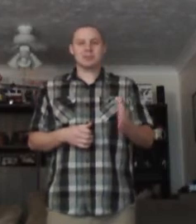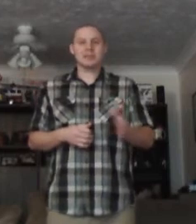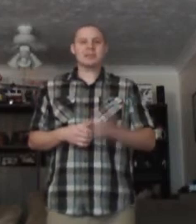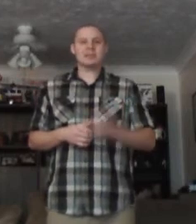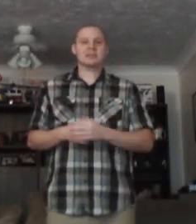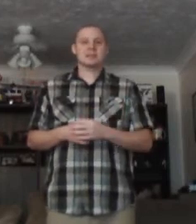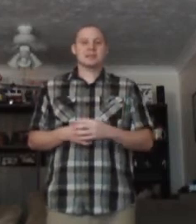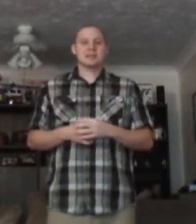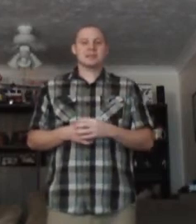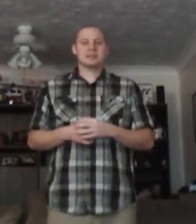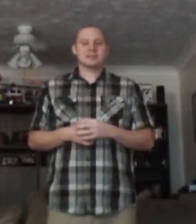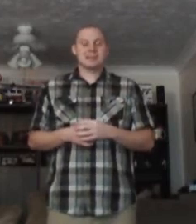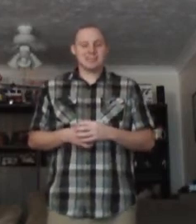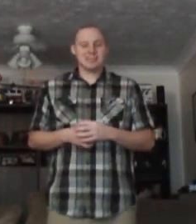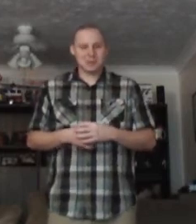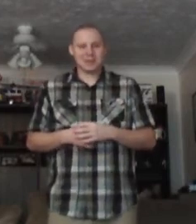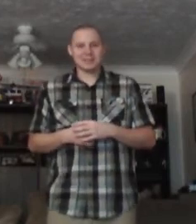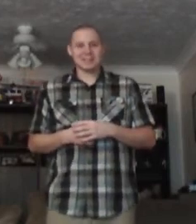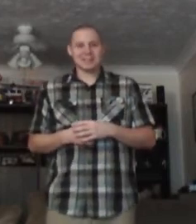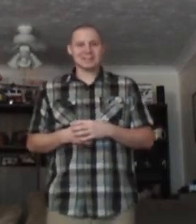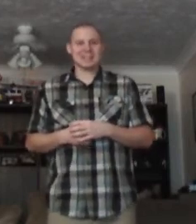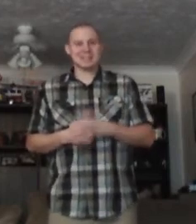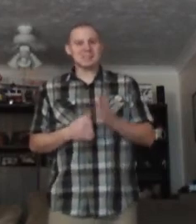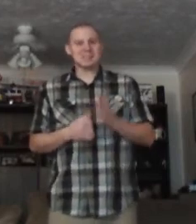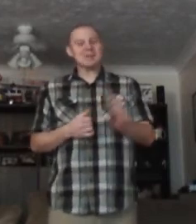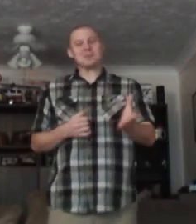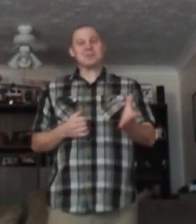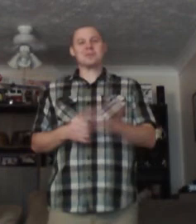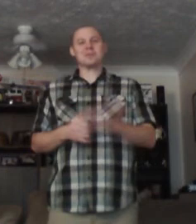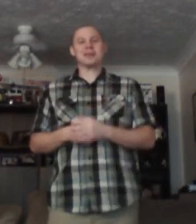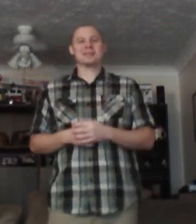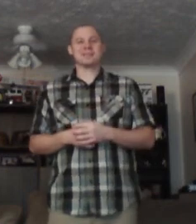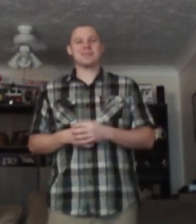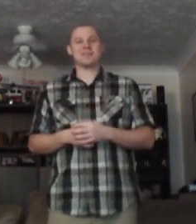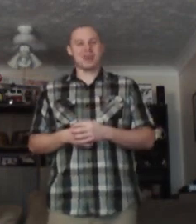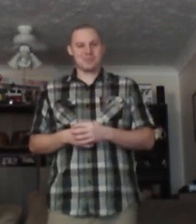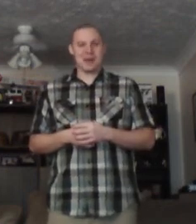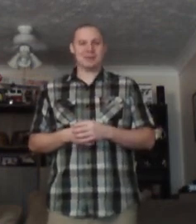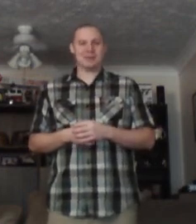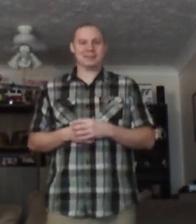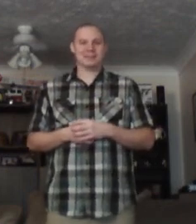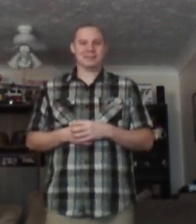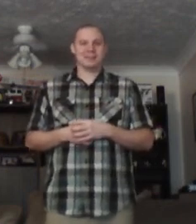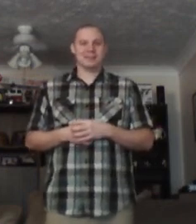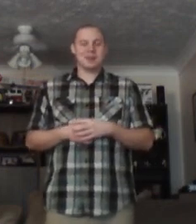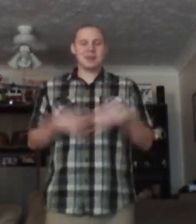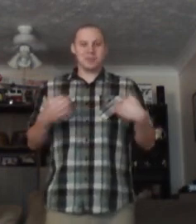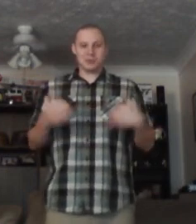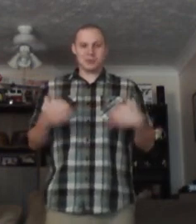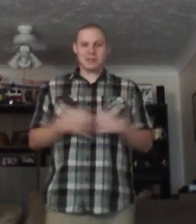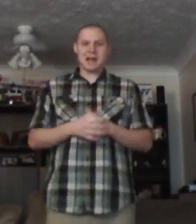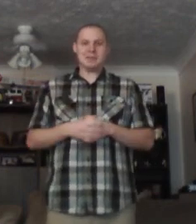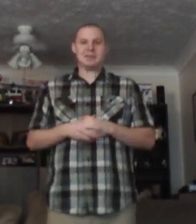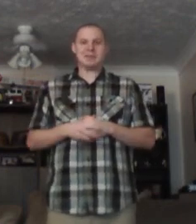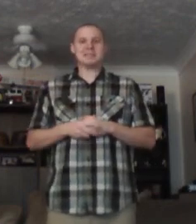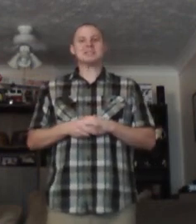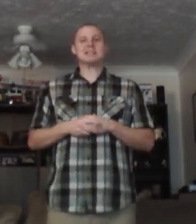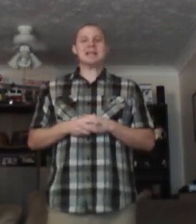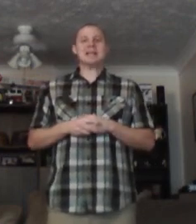Please, take some cooking lessons, as this may further prevent the fire from happening. Thank you for your time and attention today.